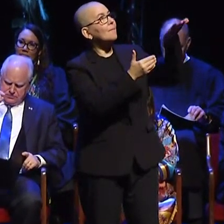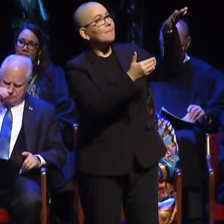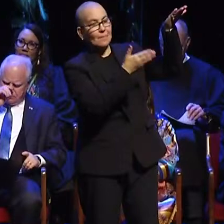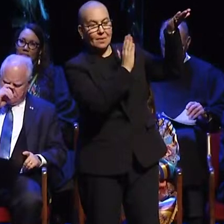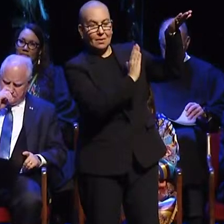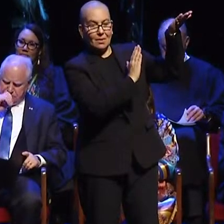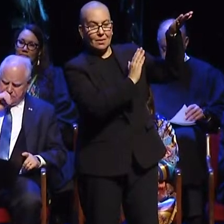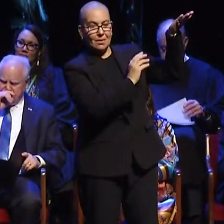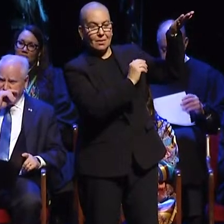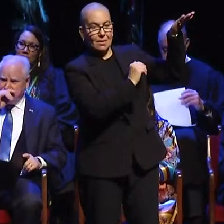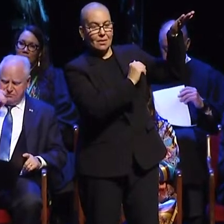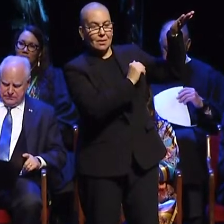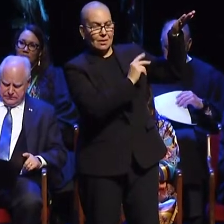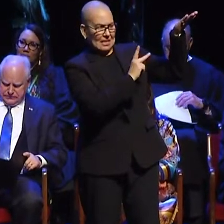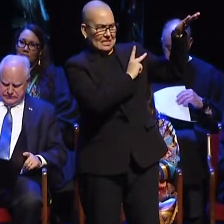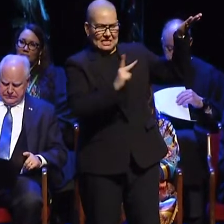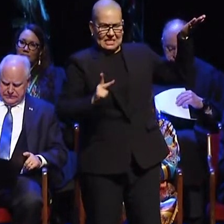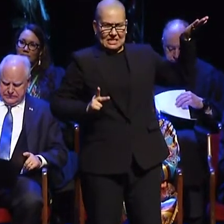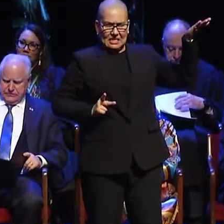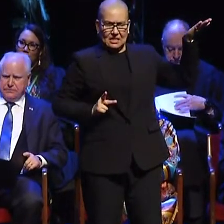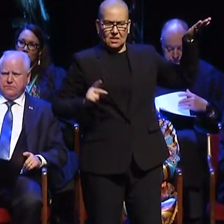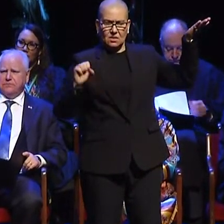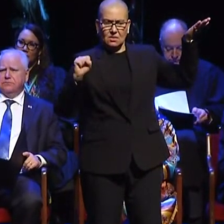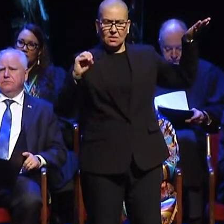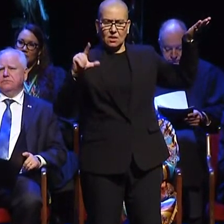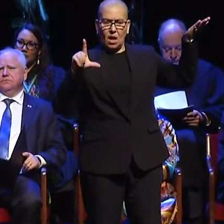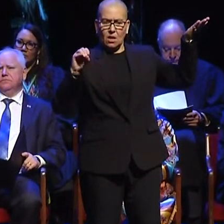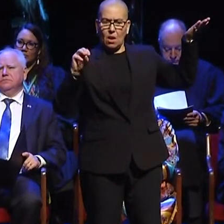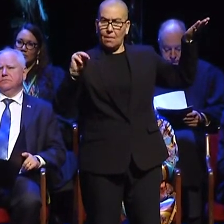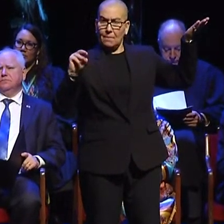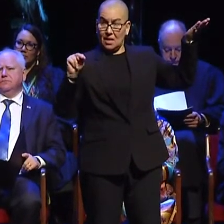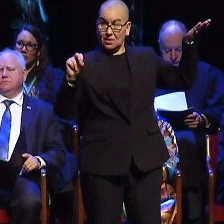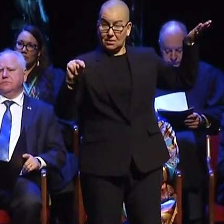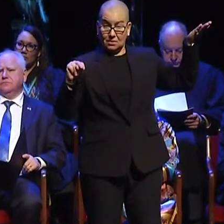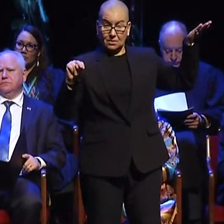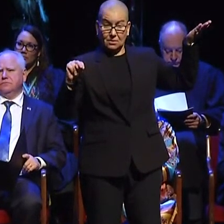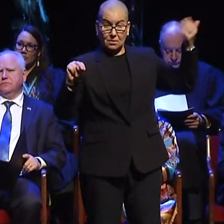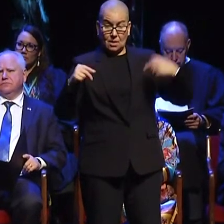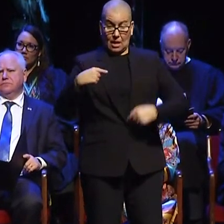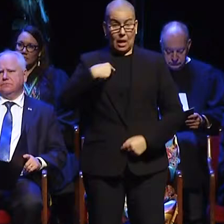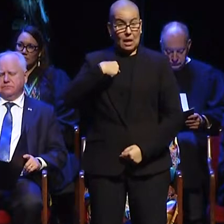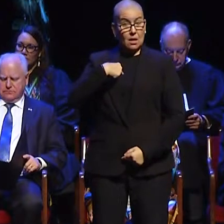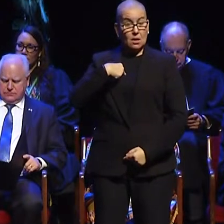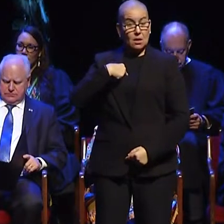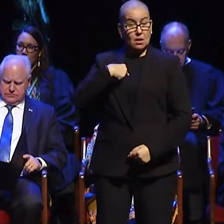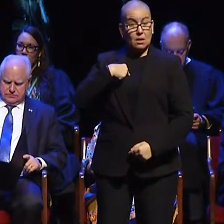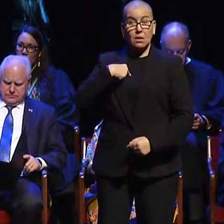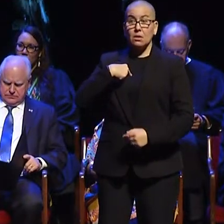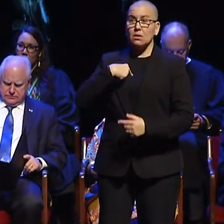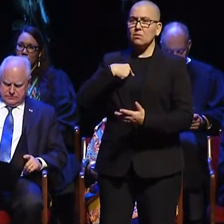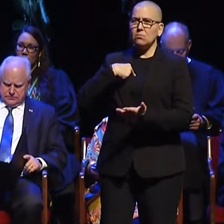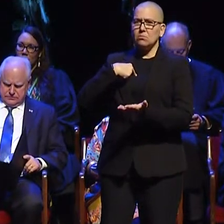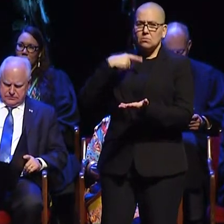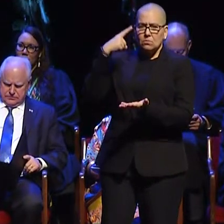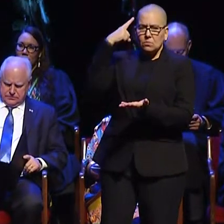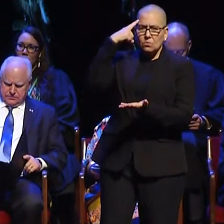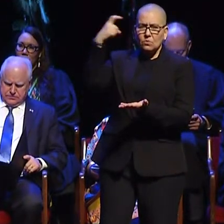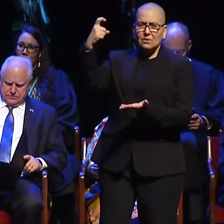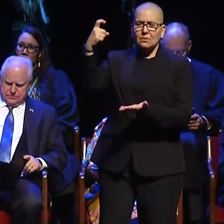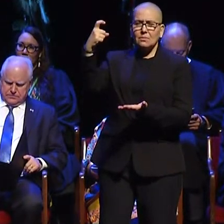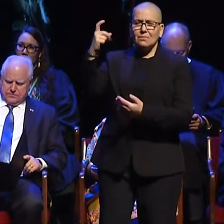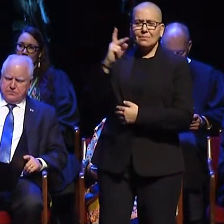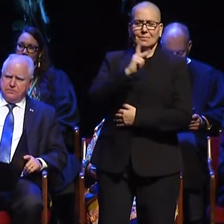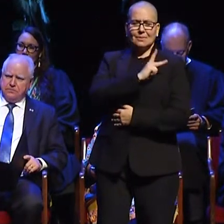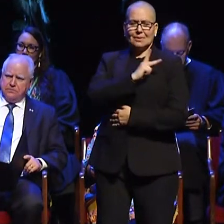King Solomon had a dream in Kings 1, 3:12. Where God came